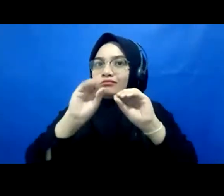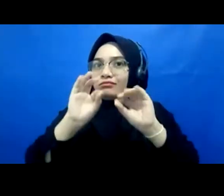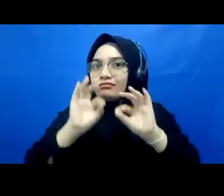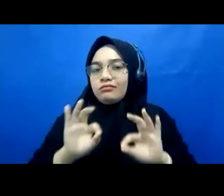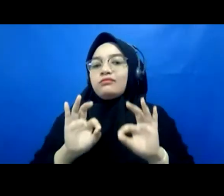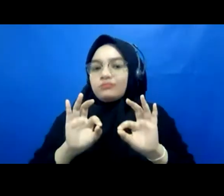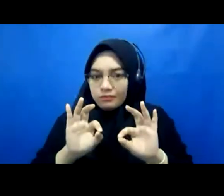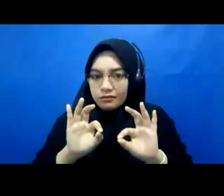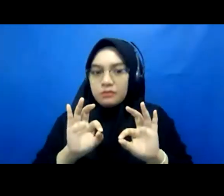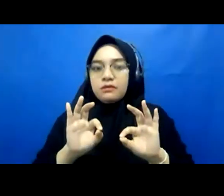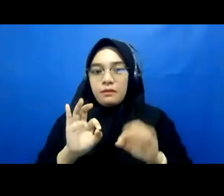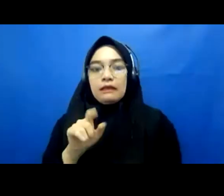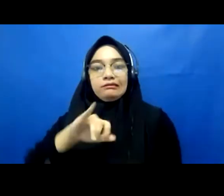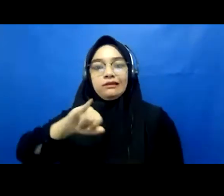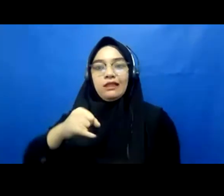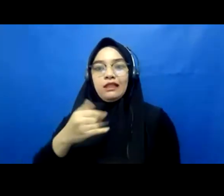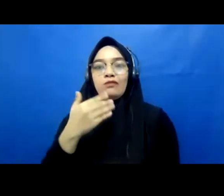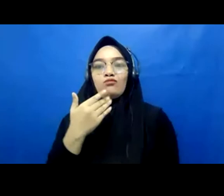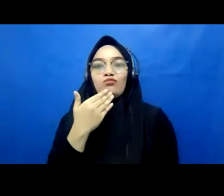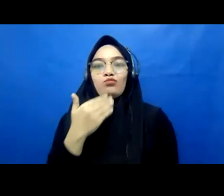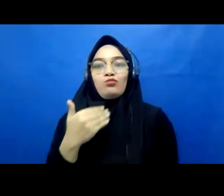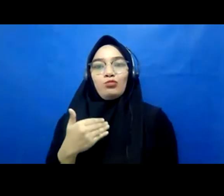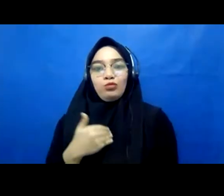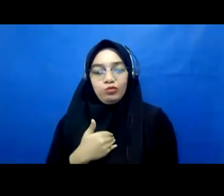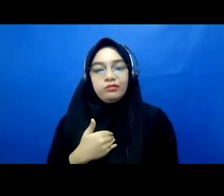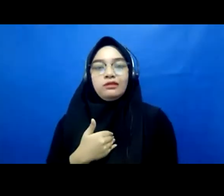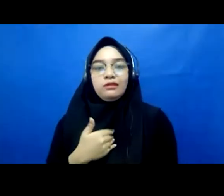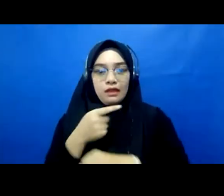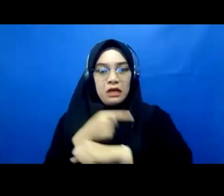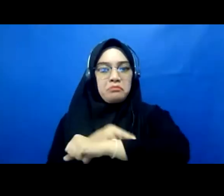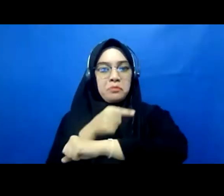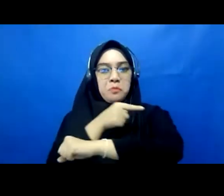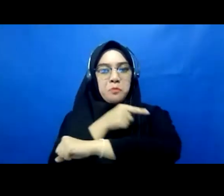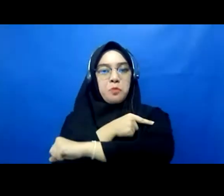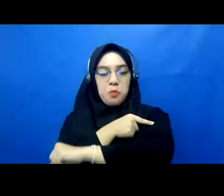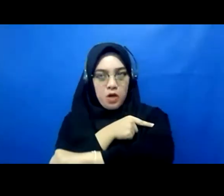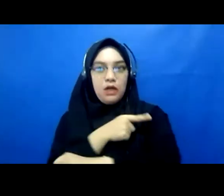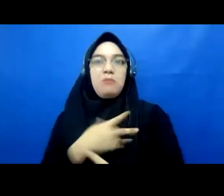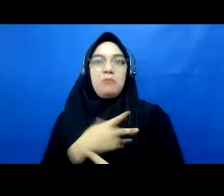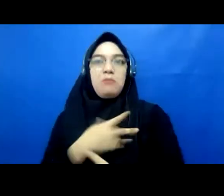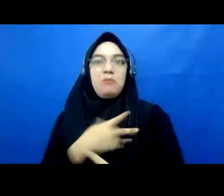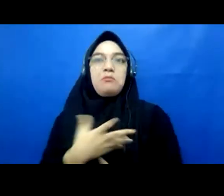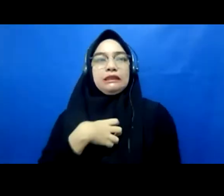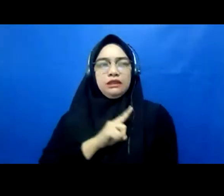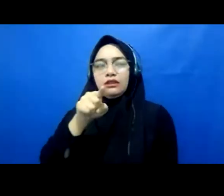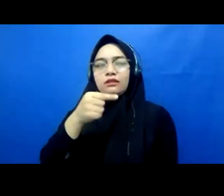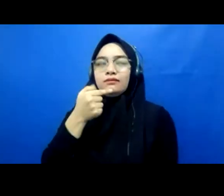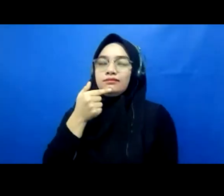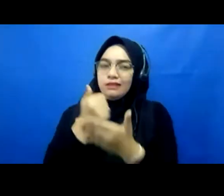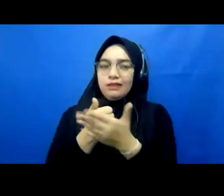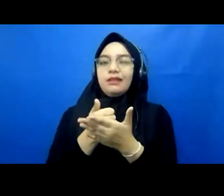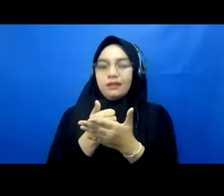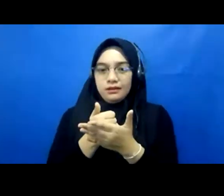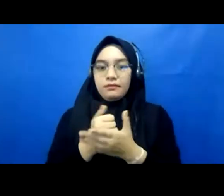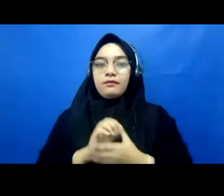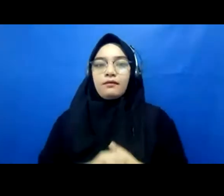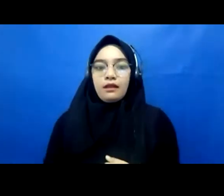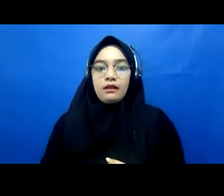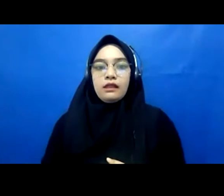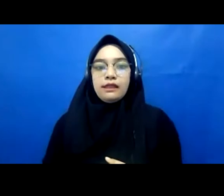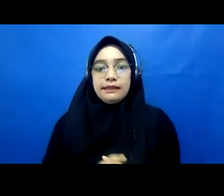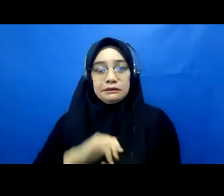skills and most importantly, the self-confidence and the self-esteem to do so. So the immediate positive impact we see is